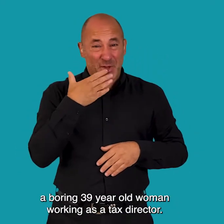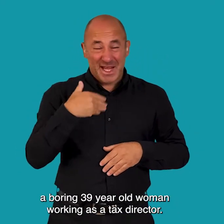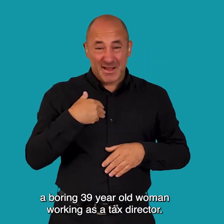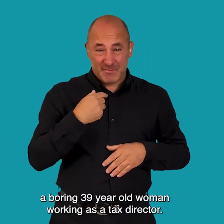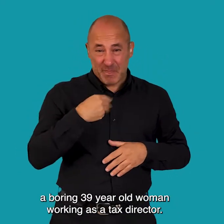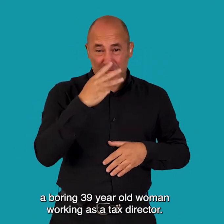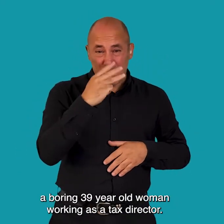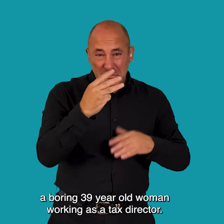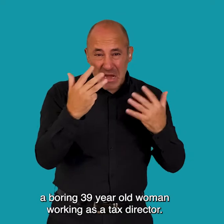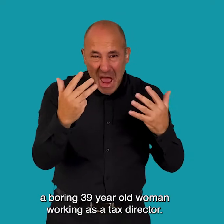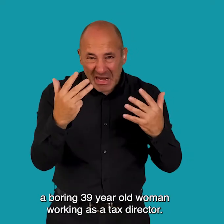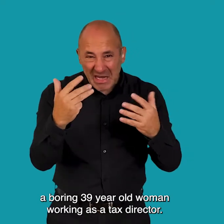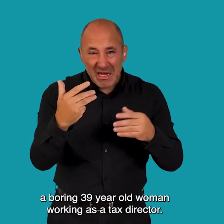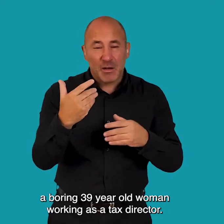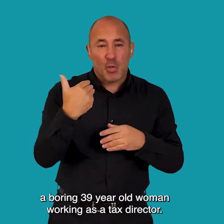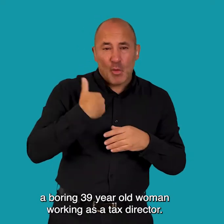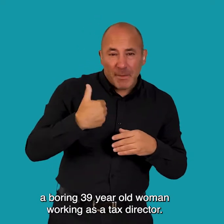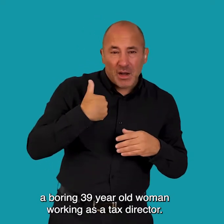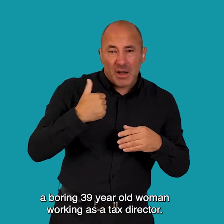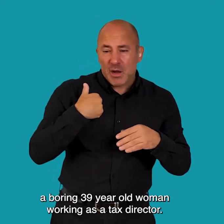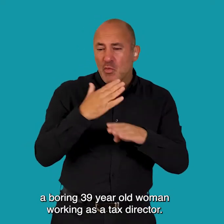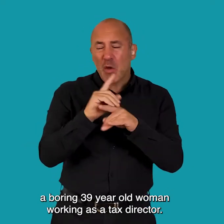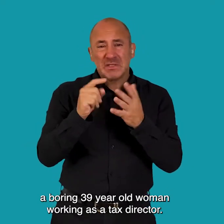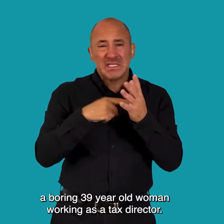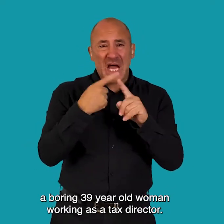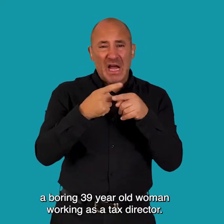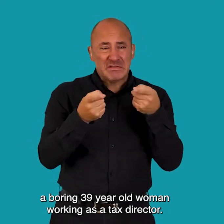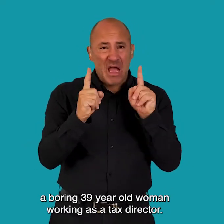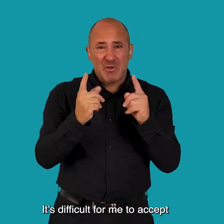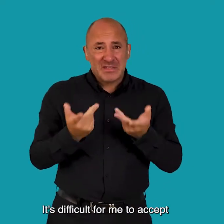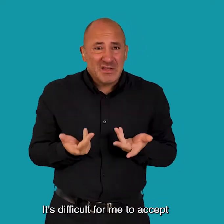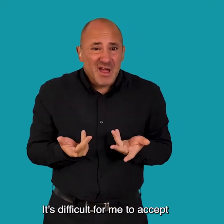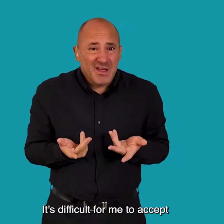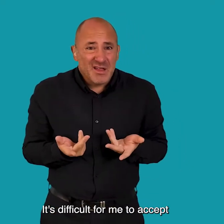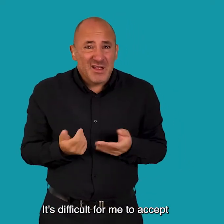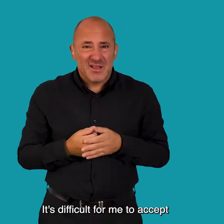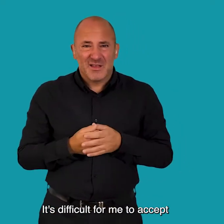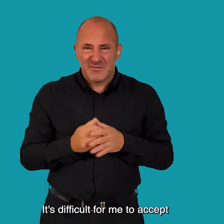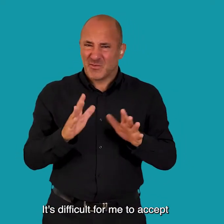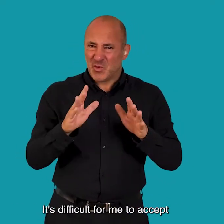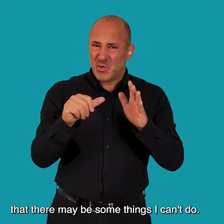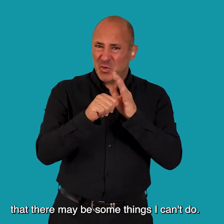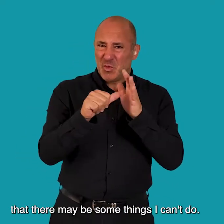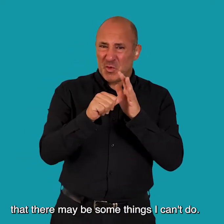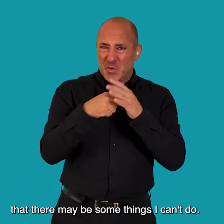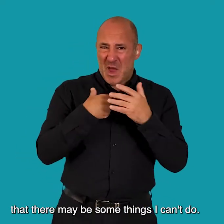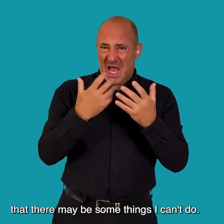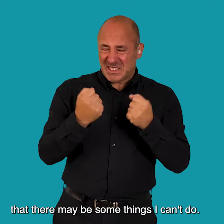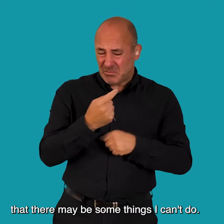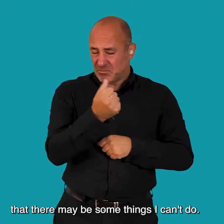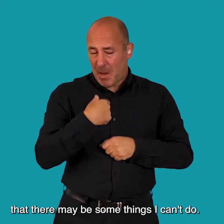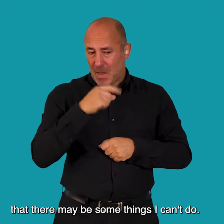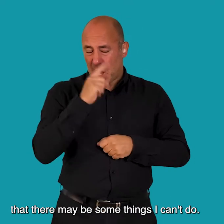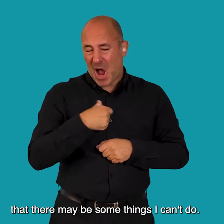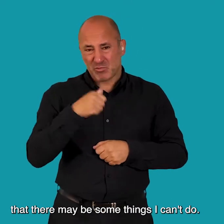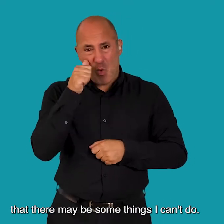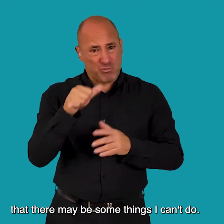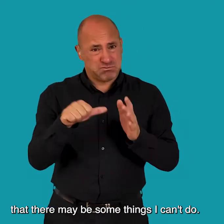boring 39-year-old woman working as a tax director. It's difficult for me to accept that there may be some things I can't do. I